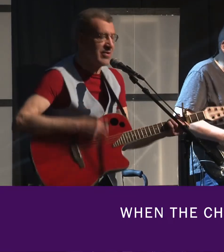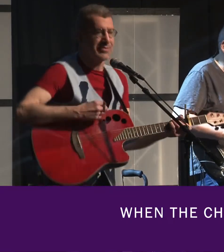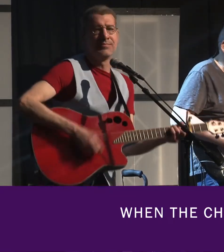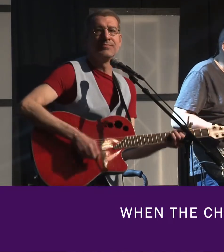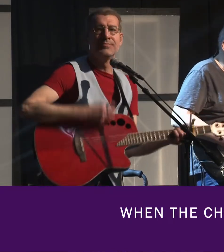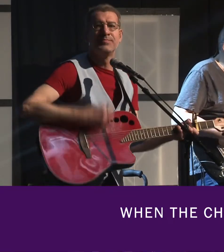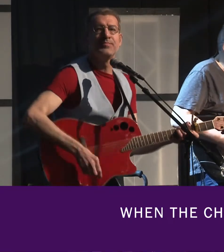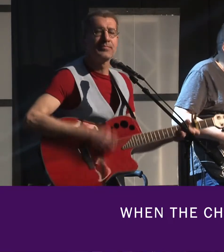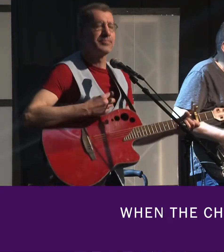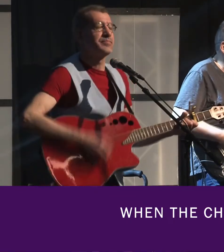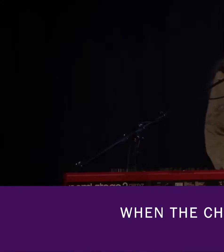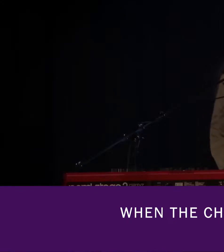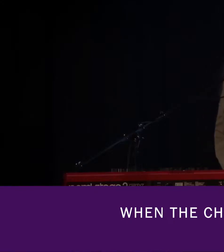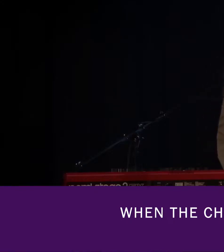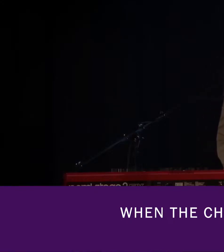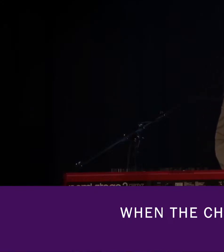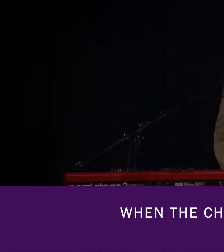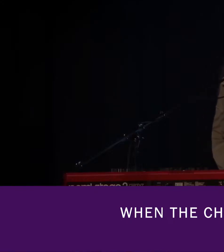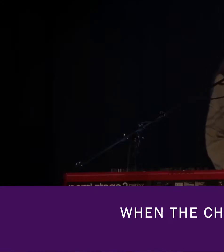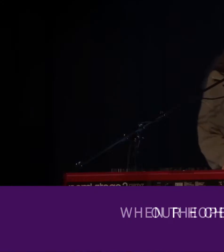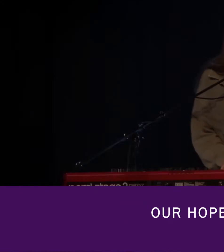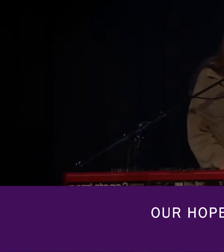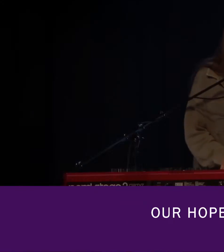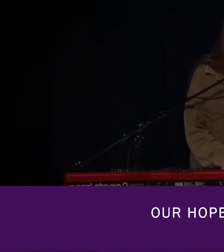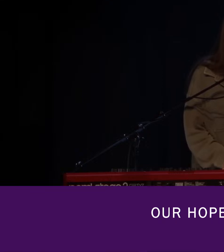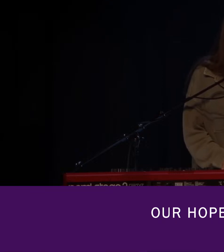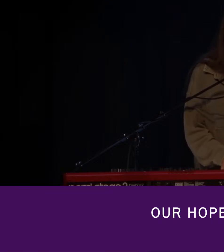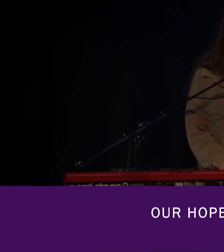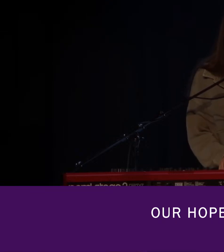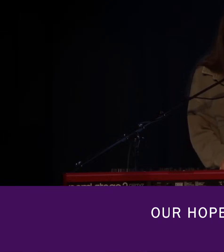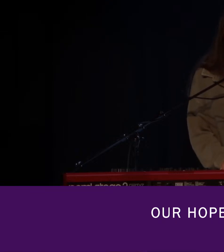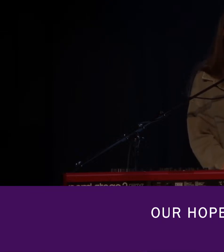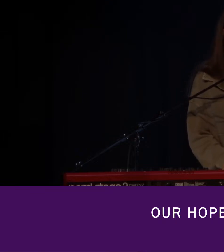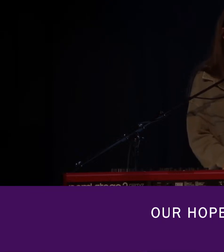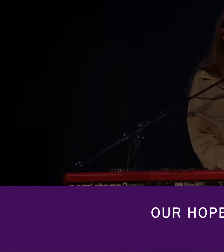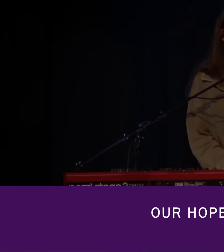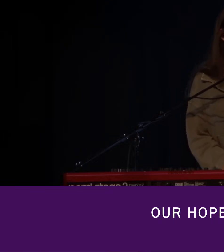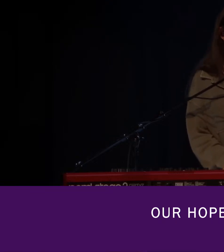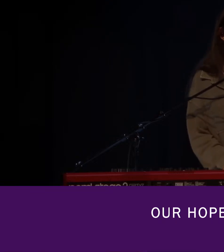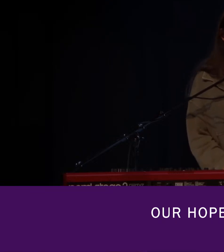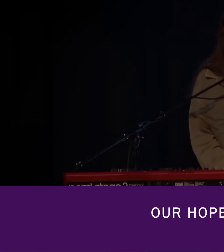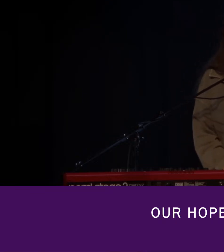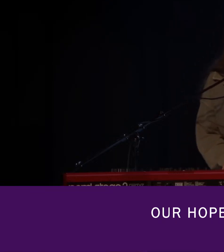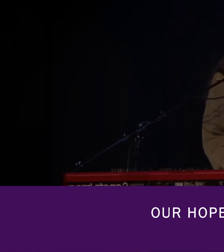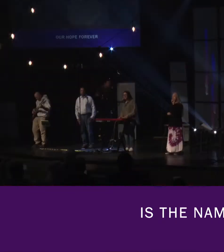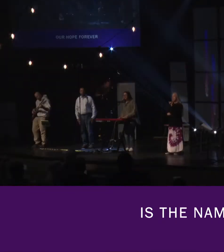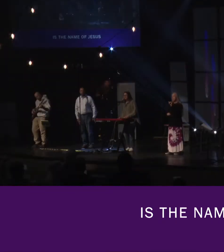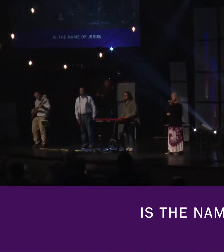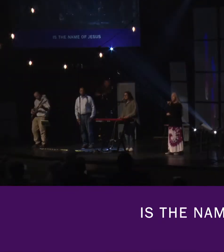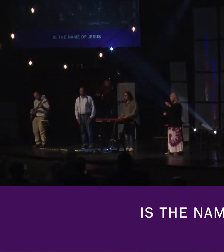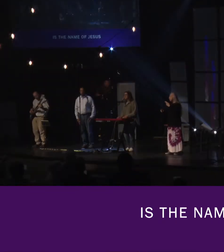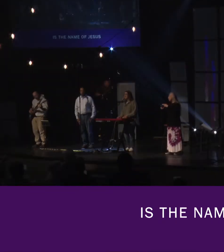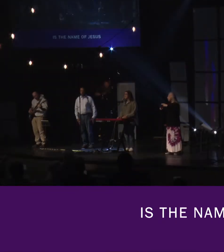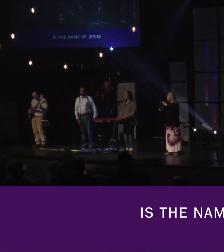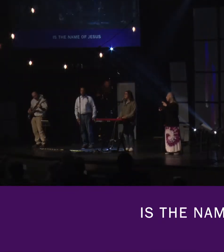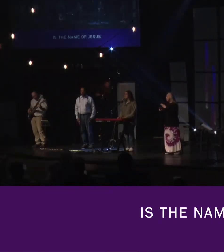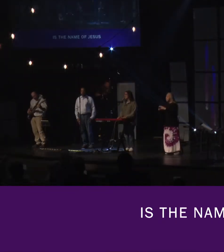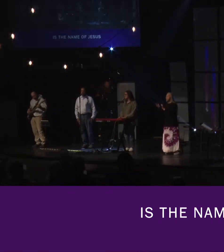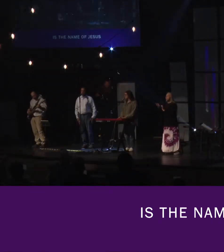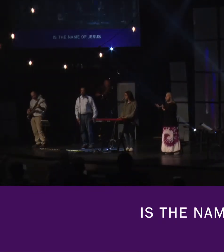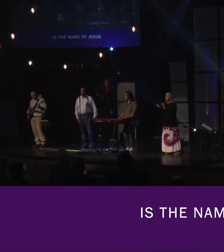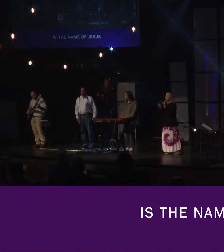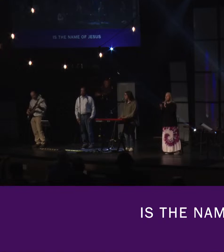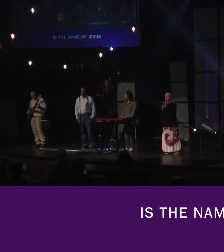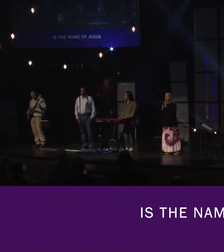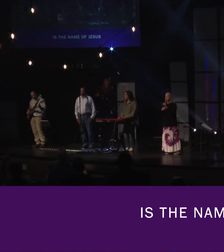alive. Church is alive. And our hope forever is the name